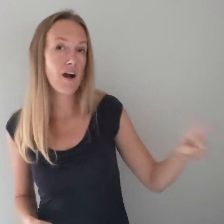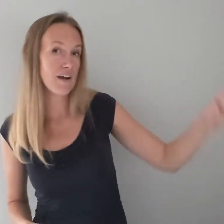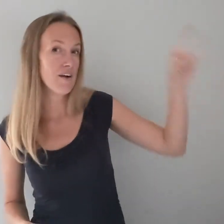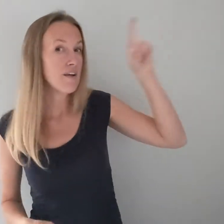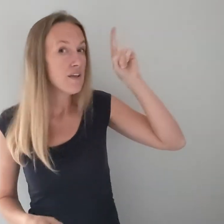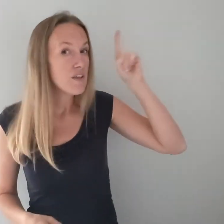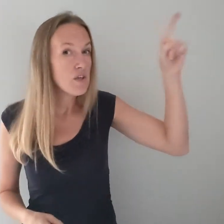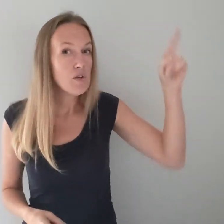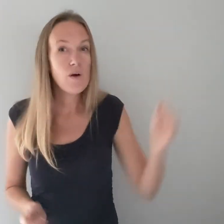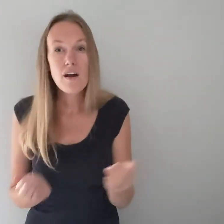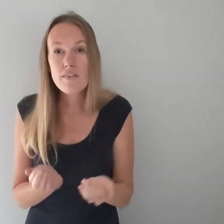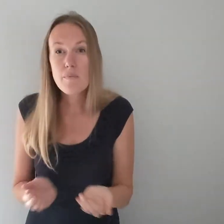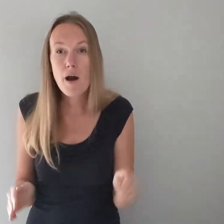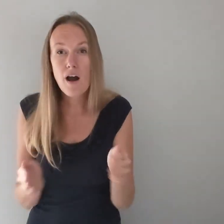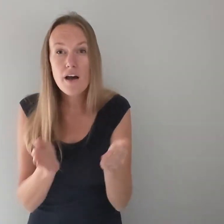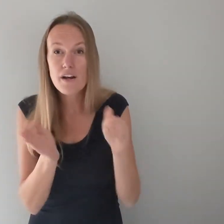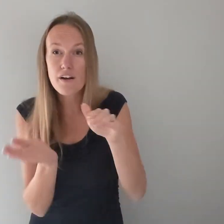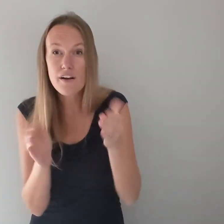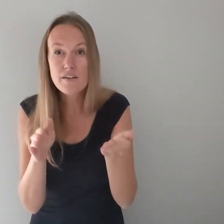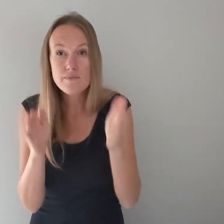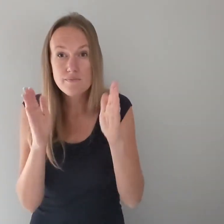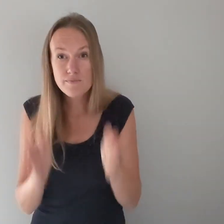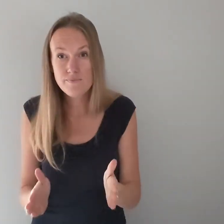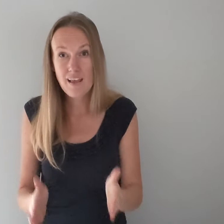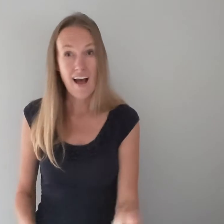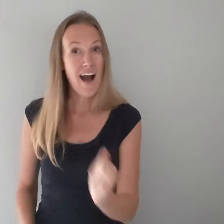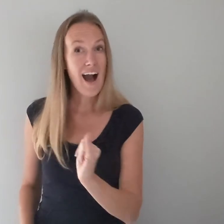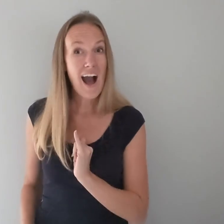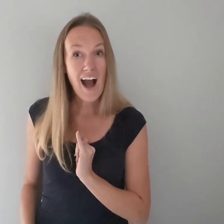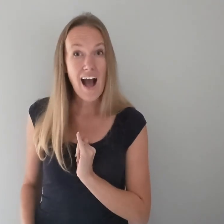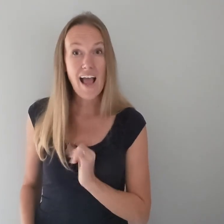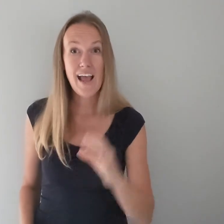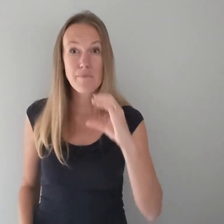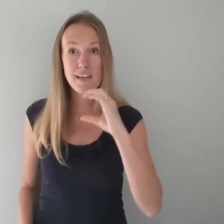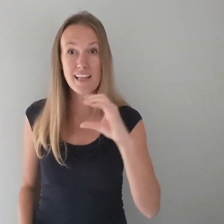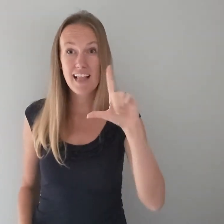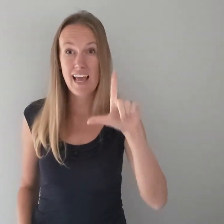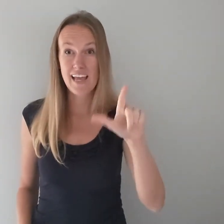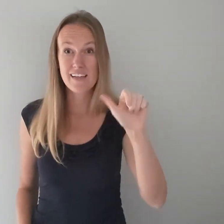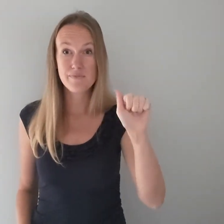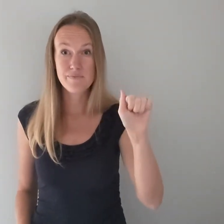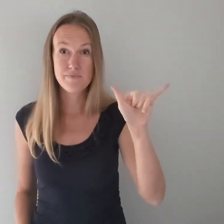potter. You are the potter. I am the clay.